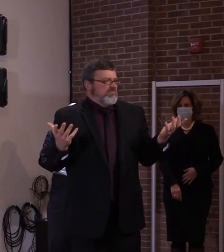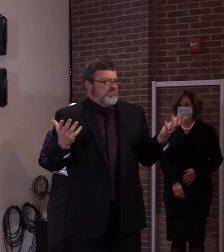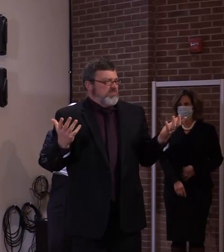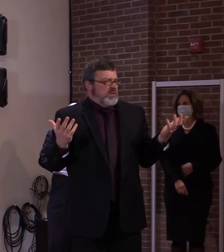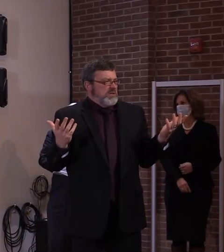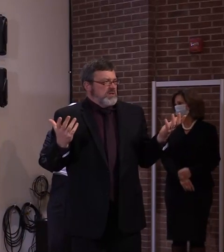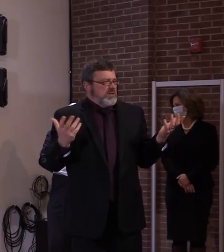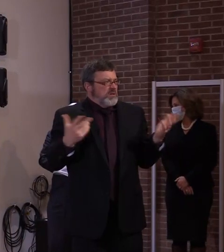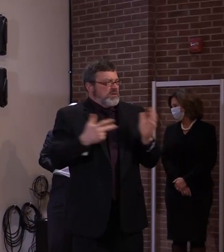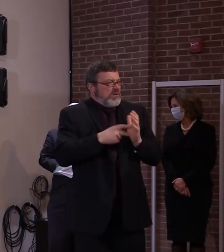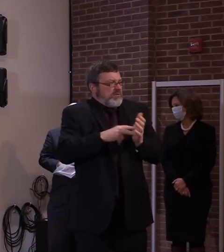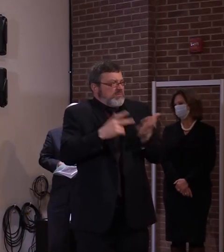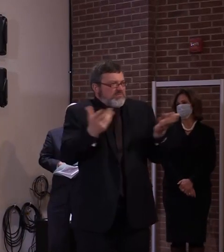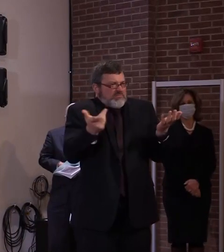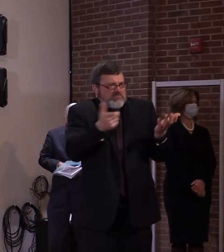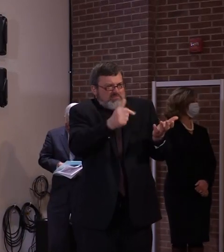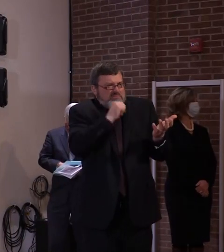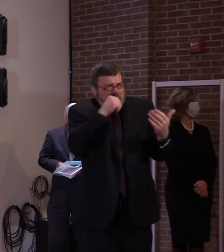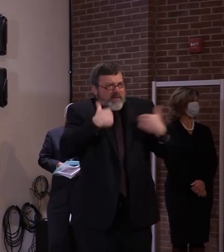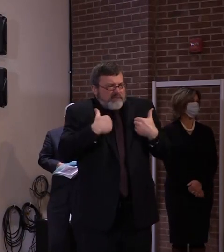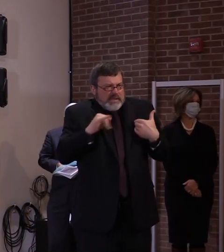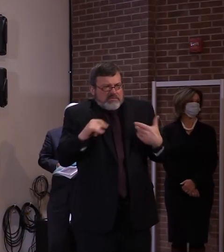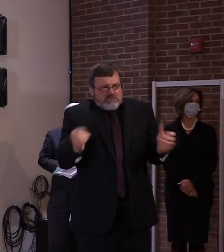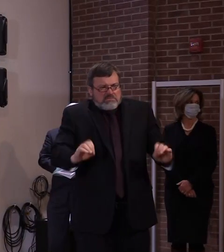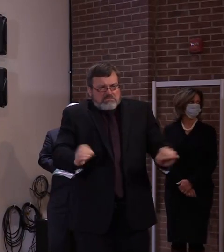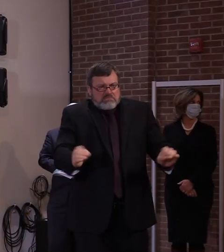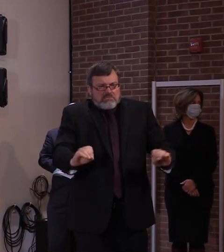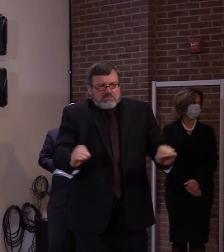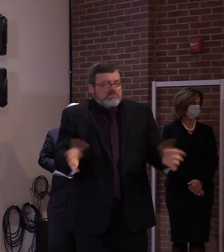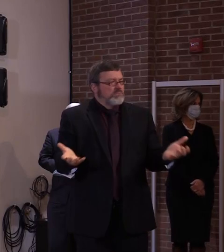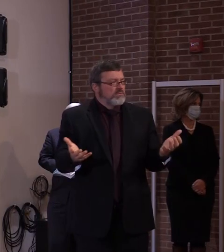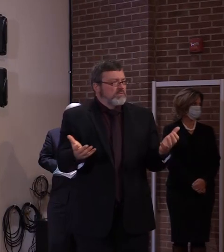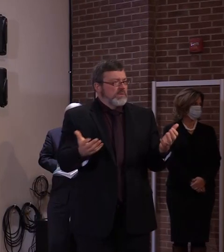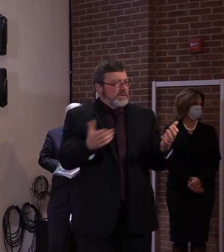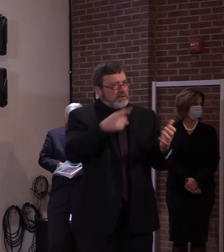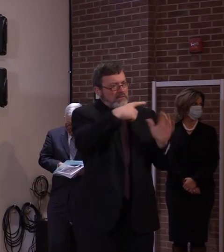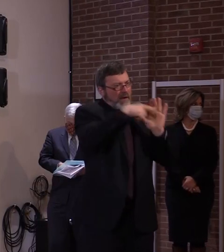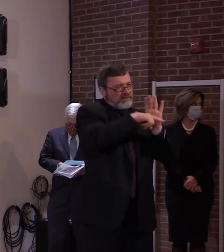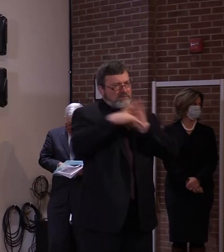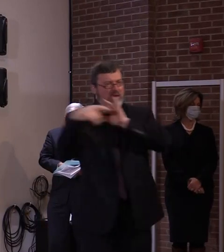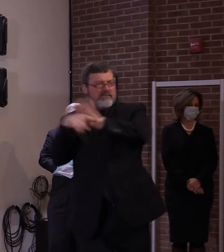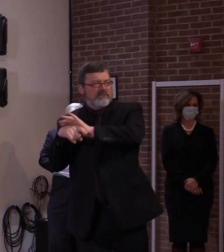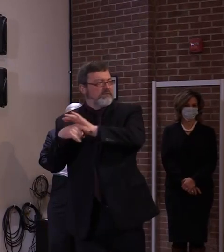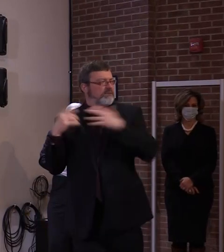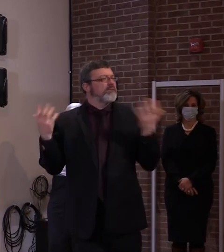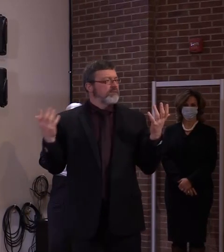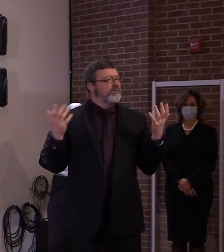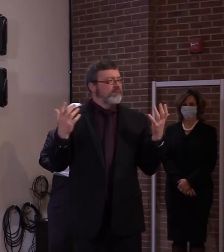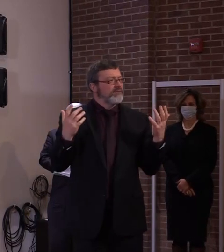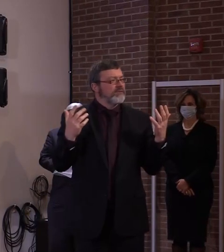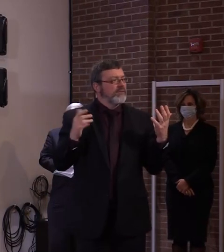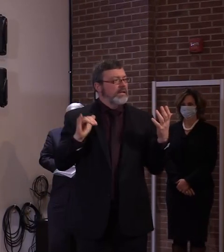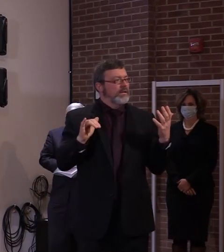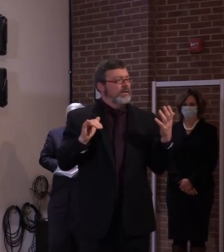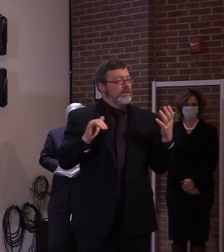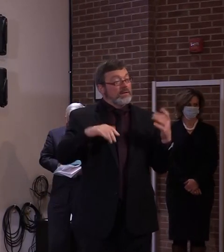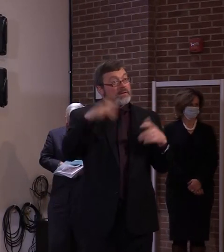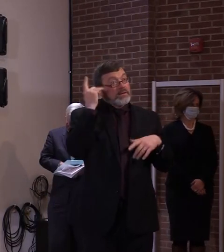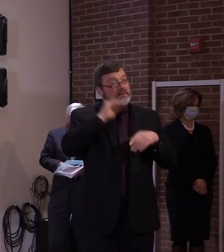positive at that point in time, especially with these newer variants infecting people so much more quickly.